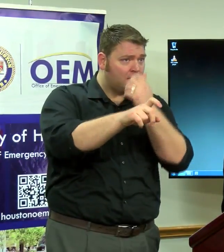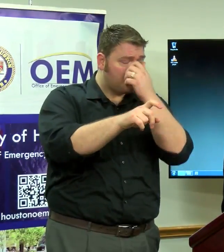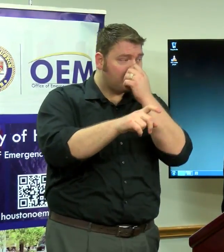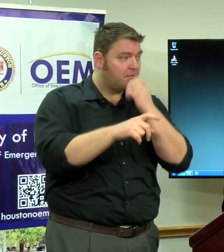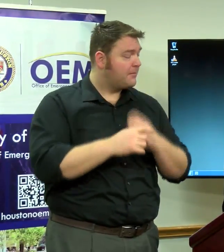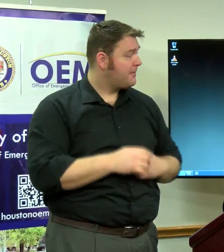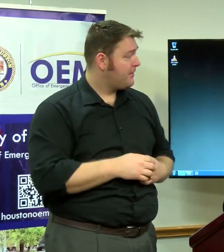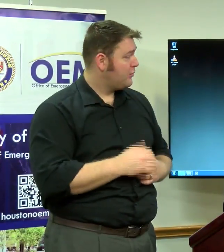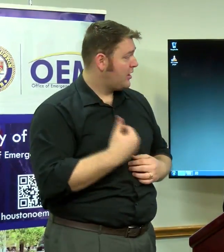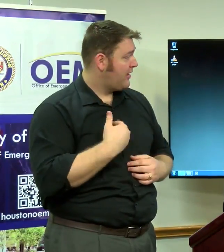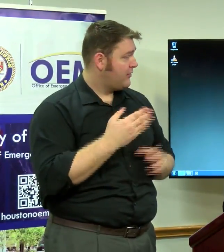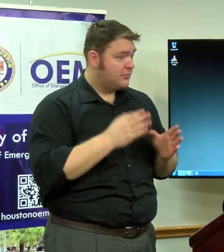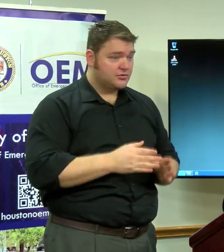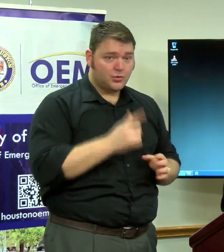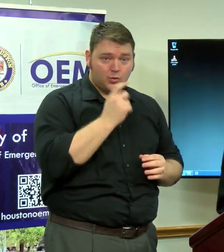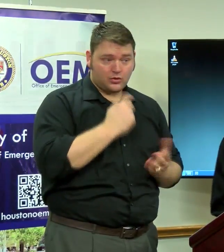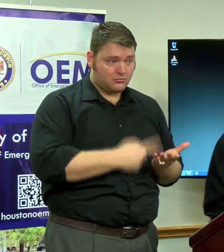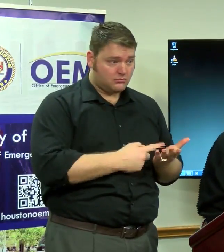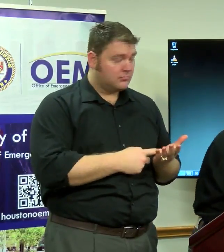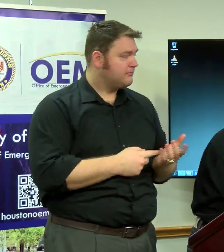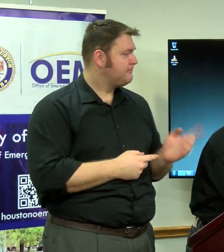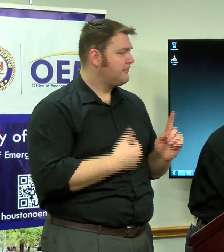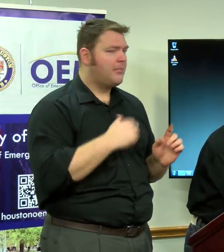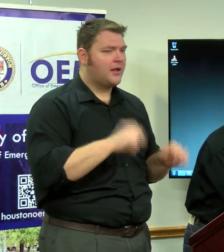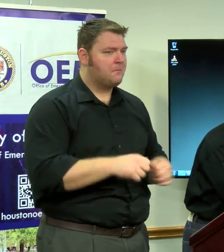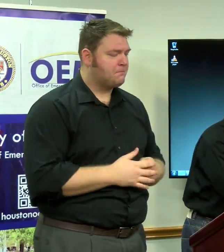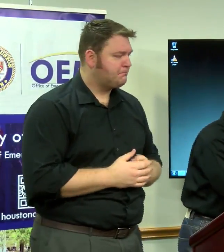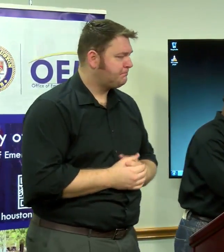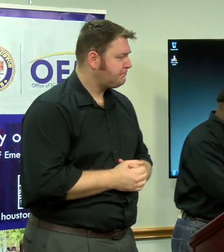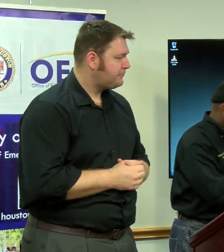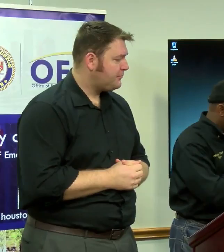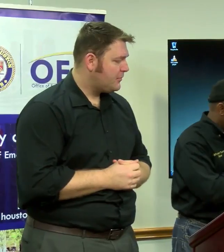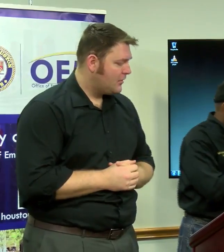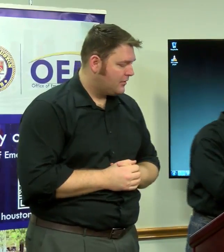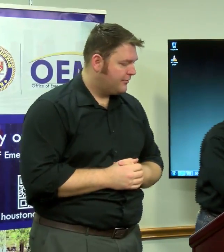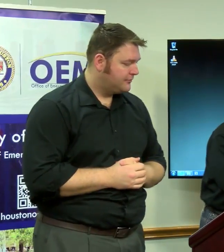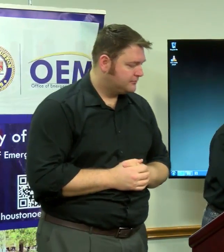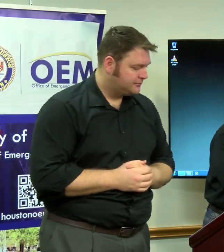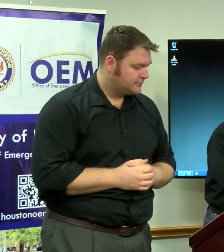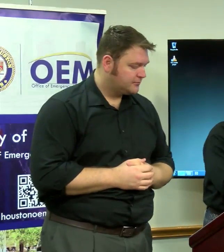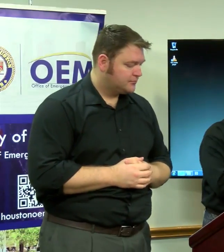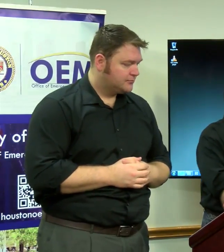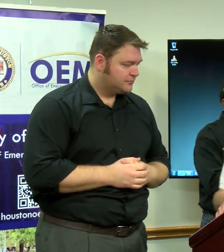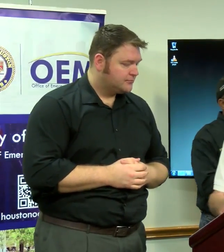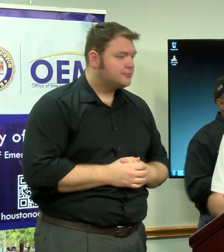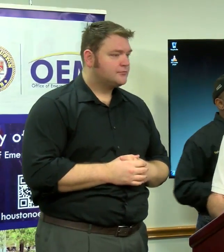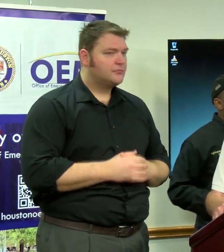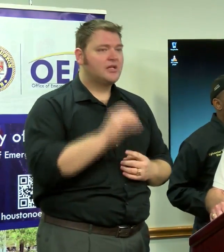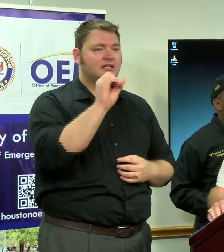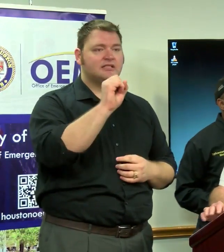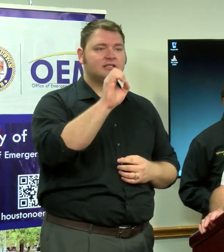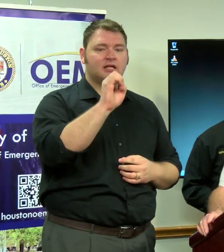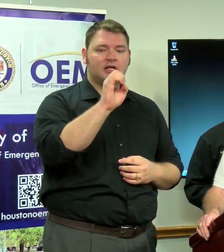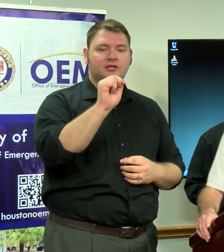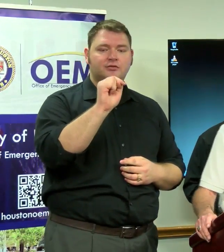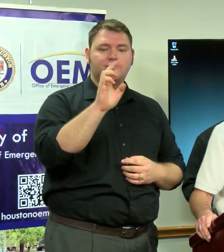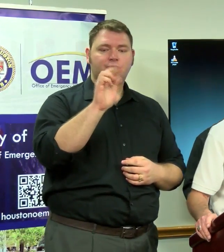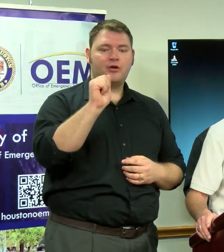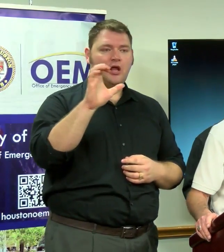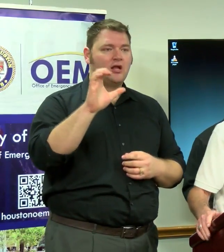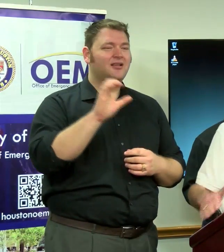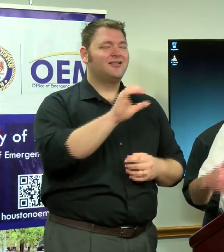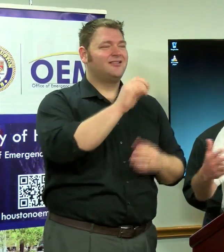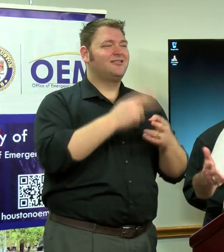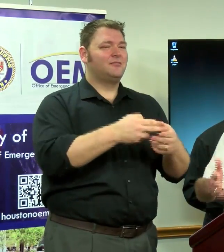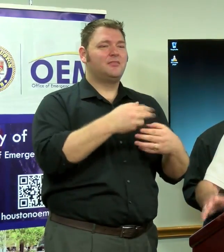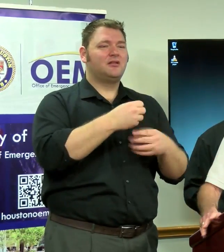someone who's going to speak to that? I can't Dennis, come on. So we have SETRAC, which is Southeast